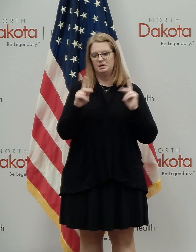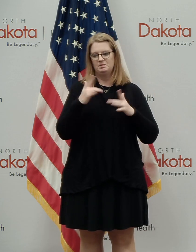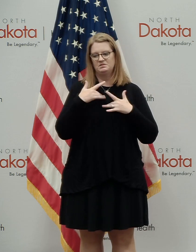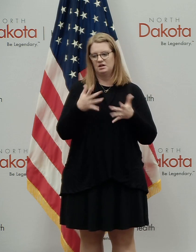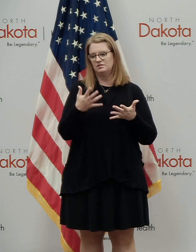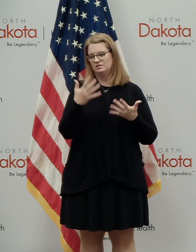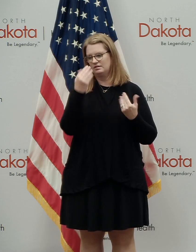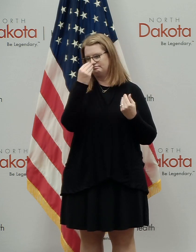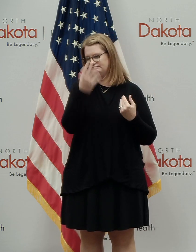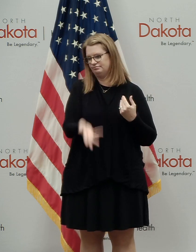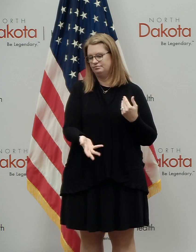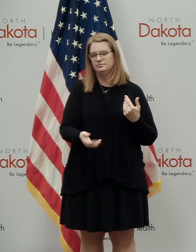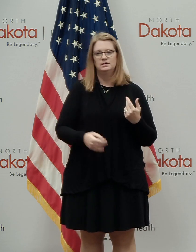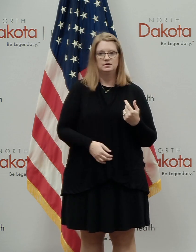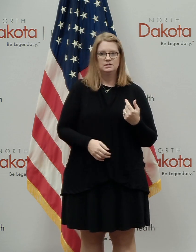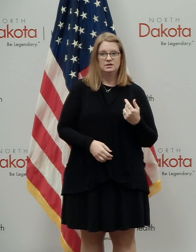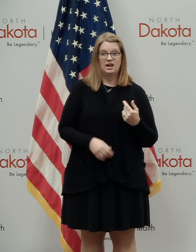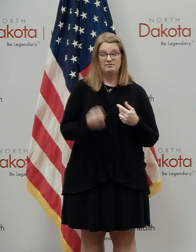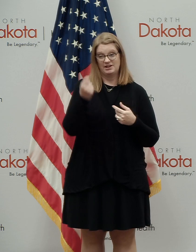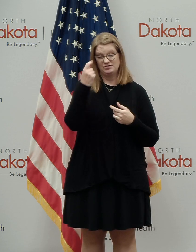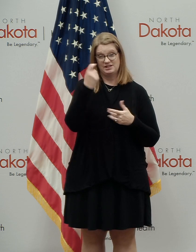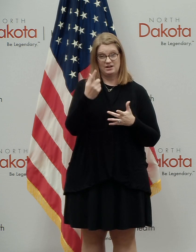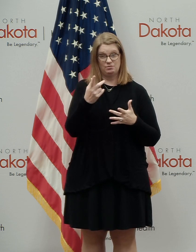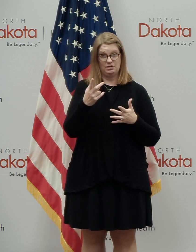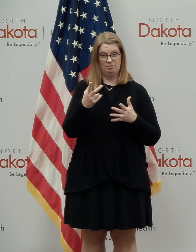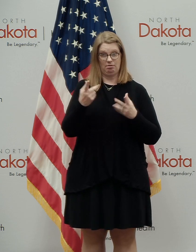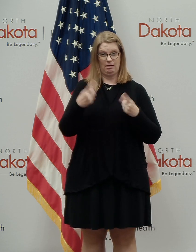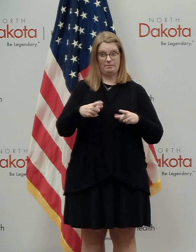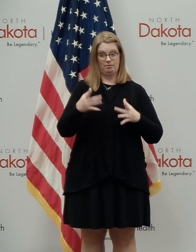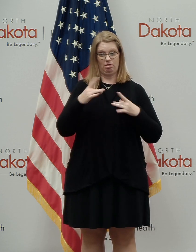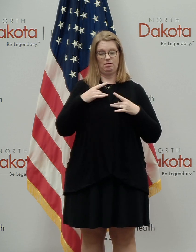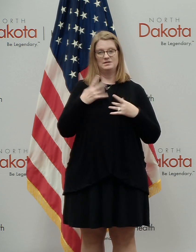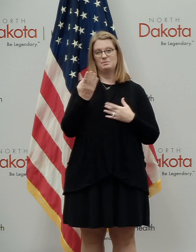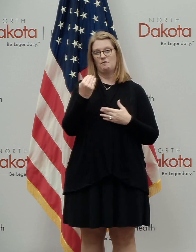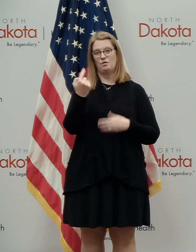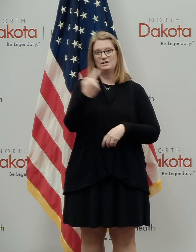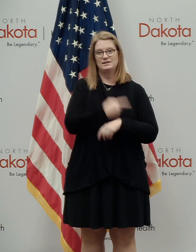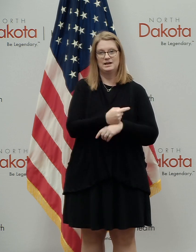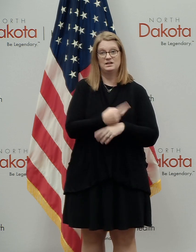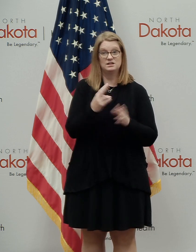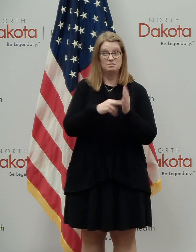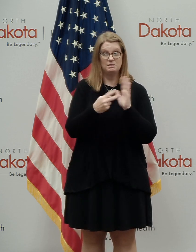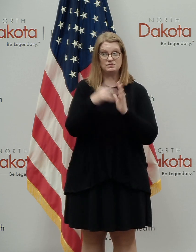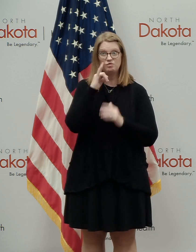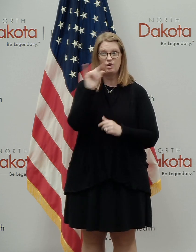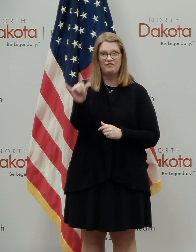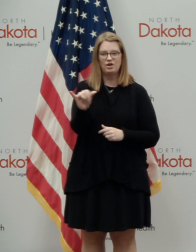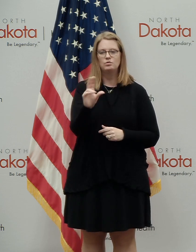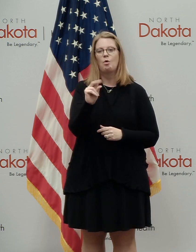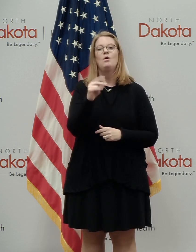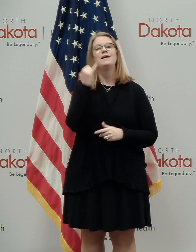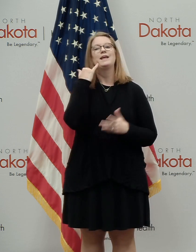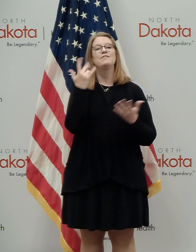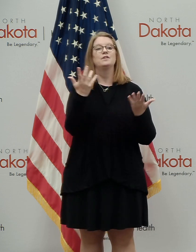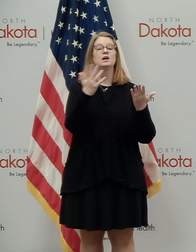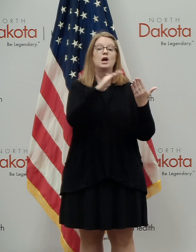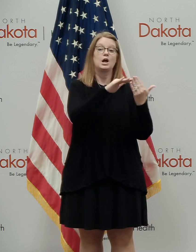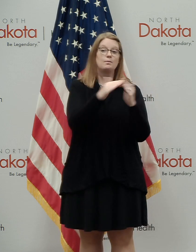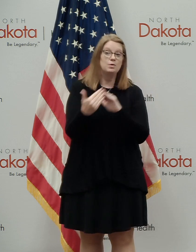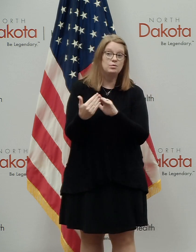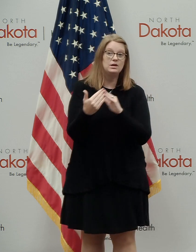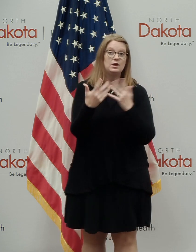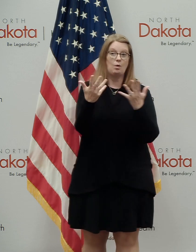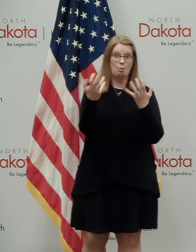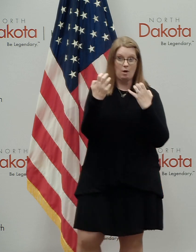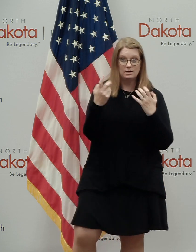we know the incubation cycle of this thing, 14 days. We're not asking people to do it for a lifetime. We're just saying if a community wanted